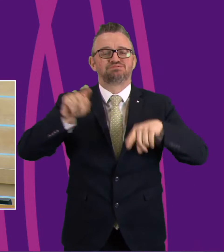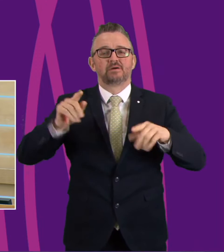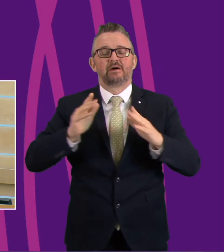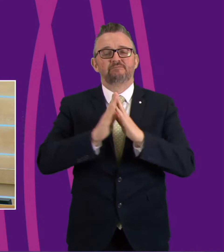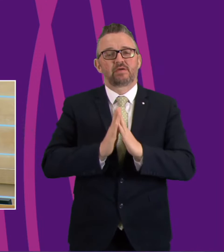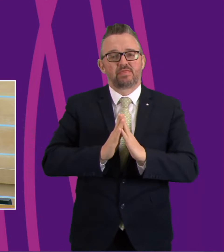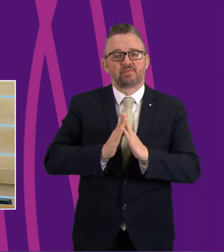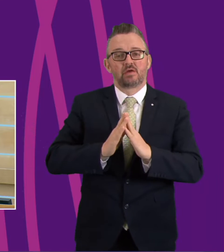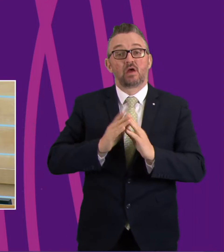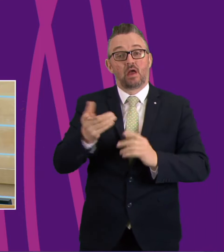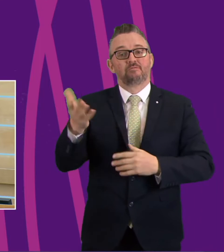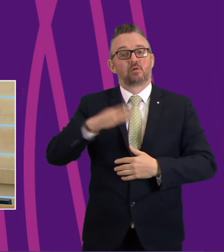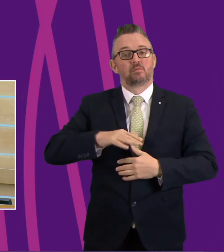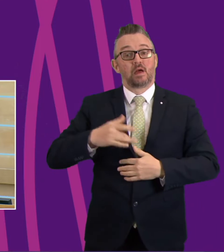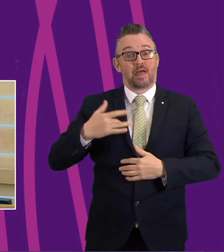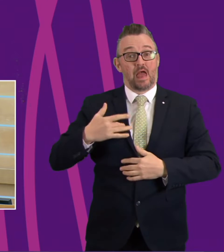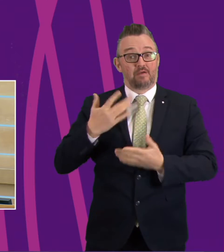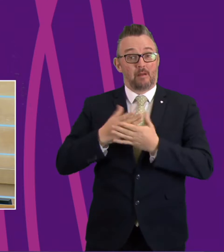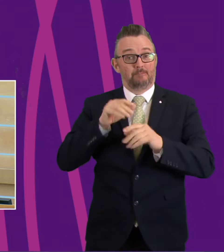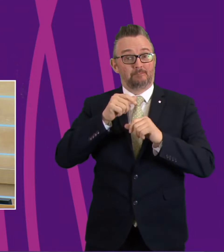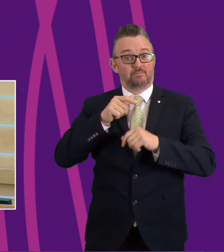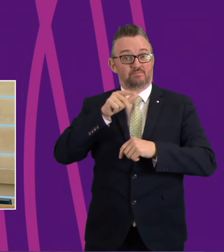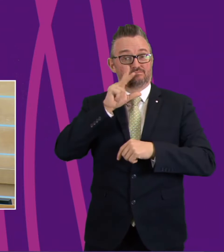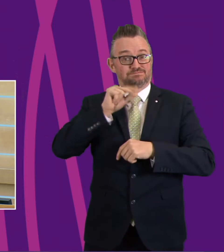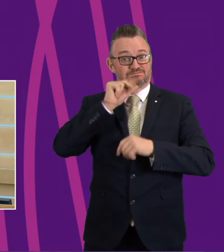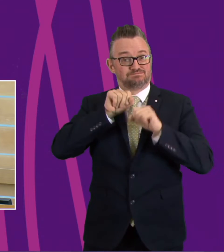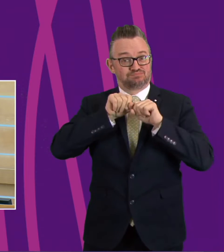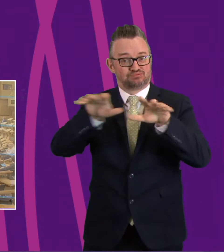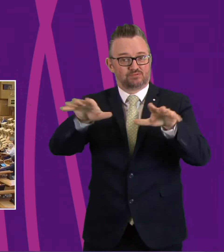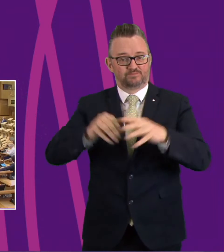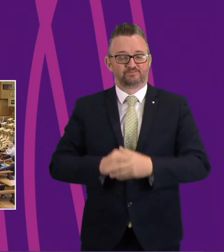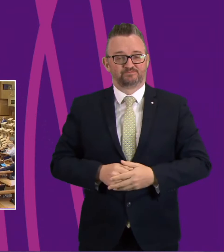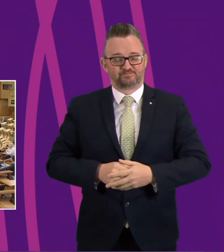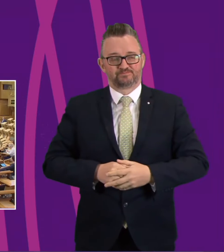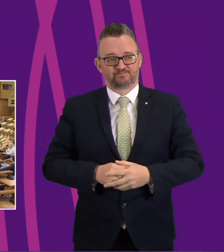us via live audio link today. Mr. Stewart.